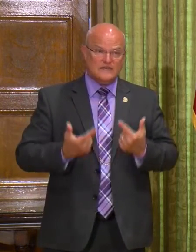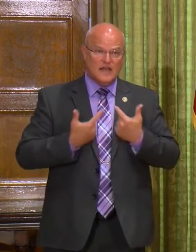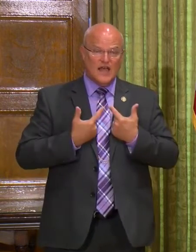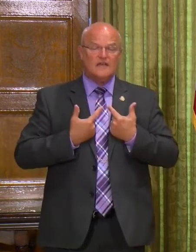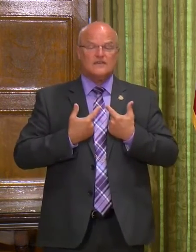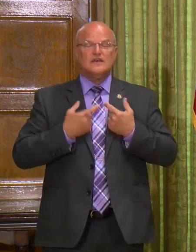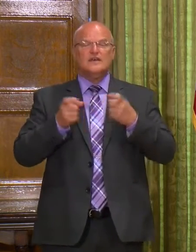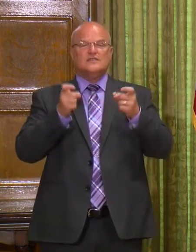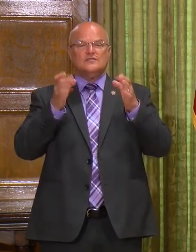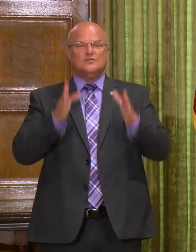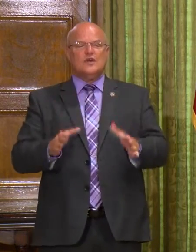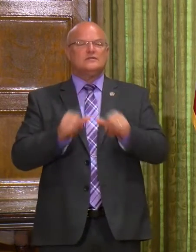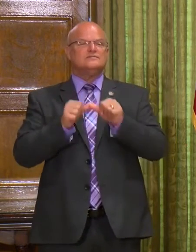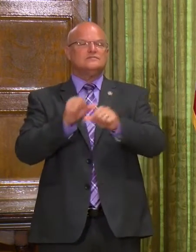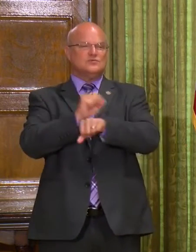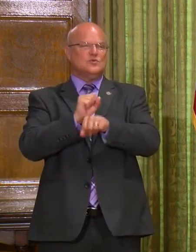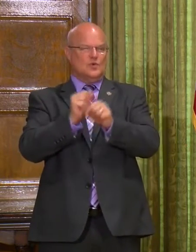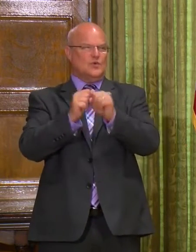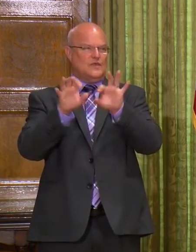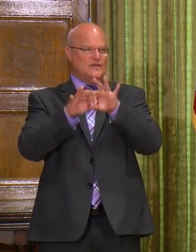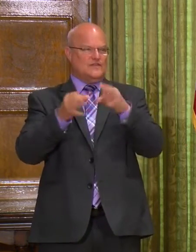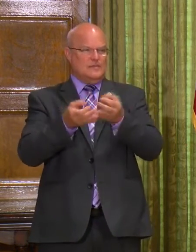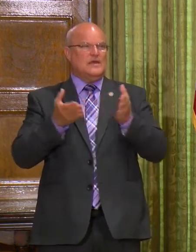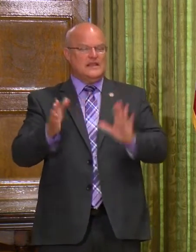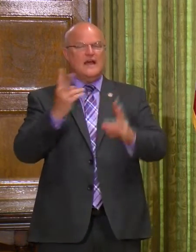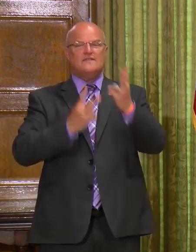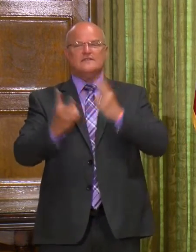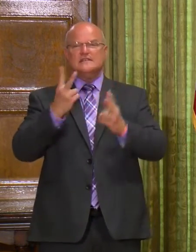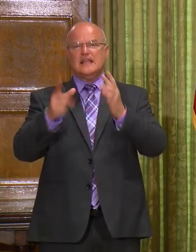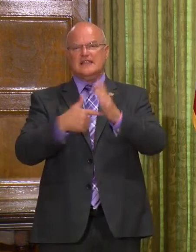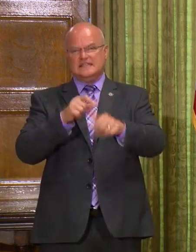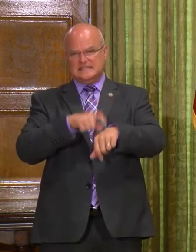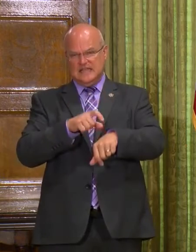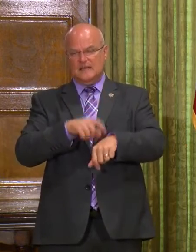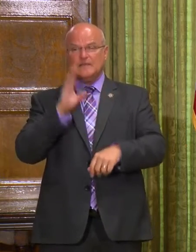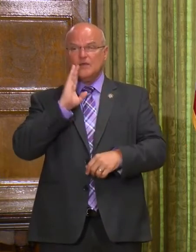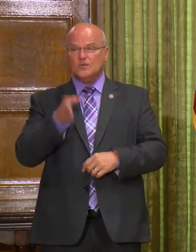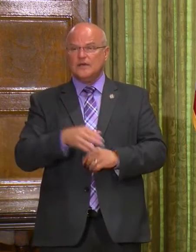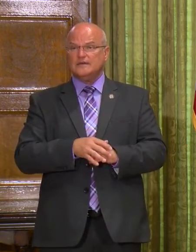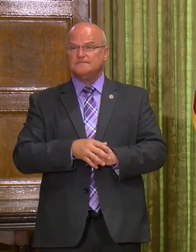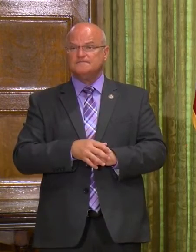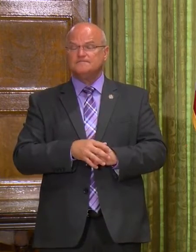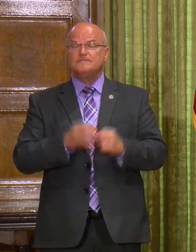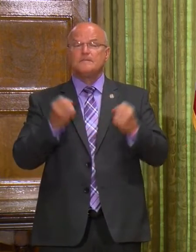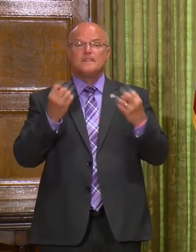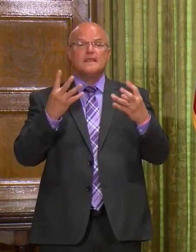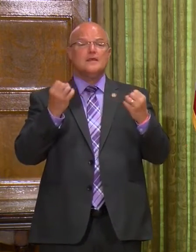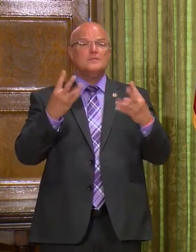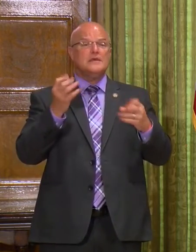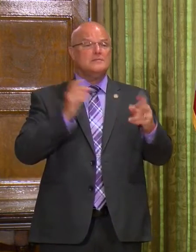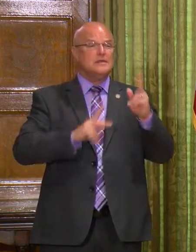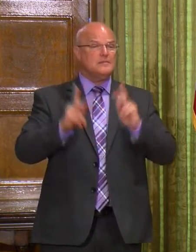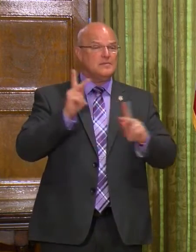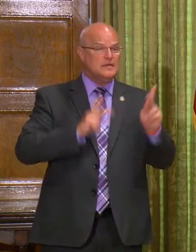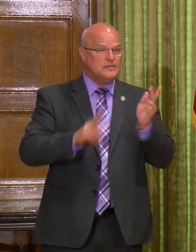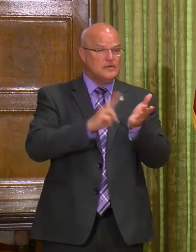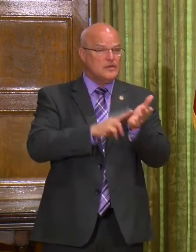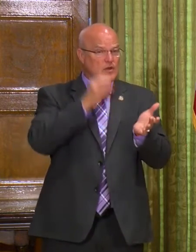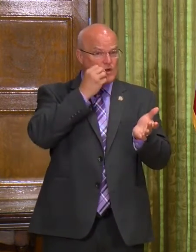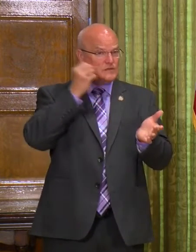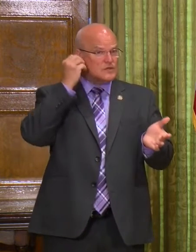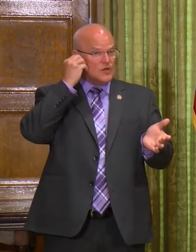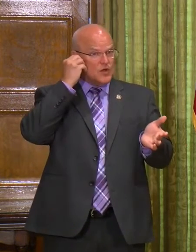will continue to work with those families and allow visitation during this time. For the majority of our residents, though, and the rest of our